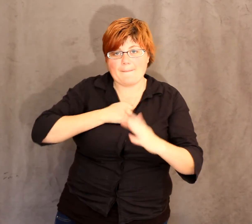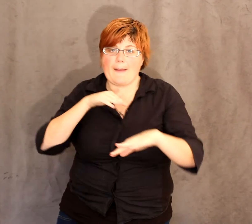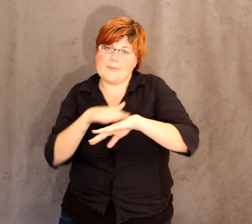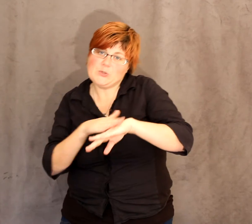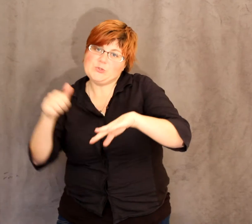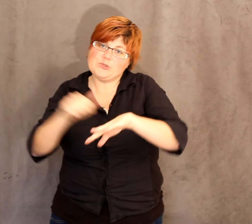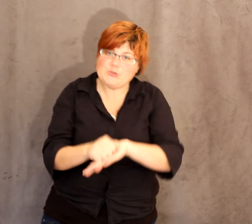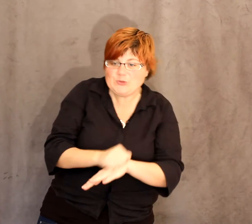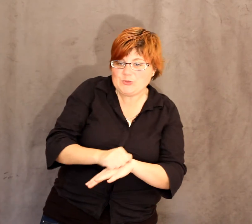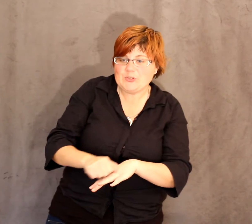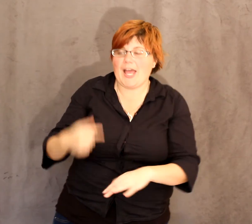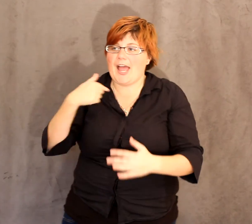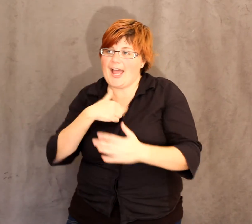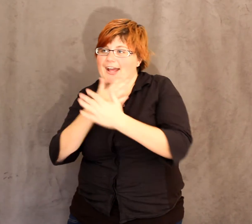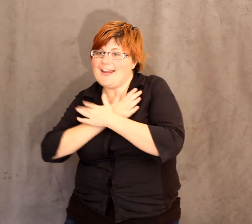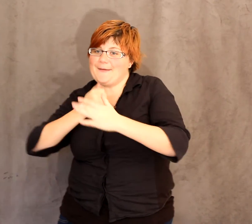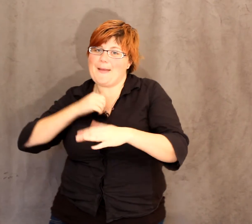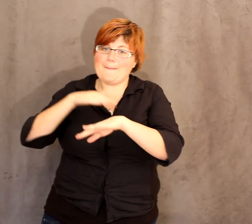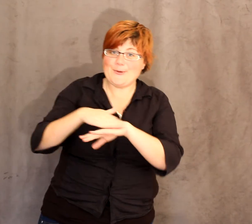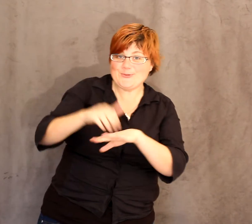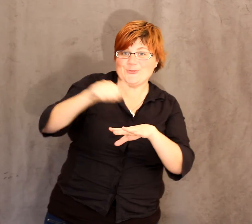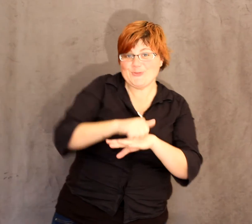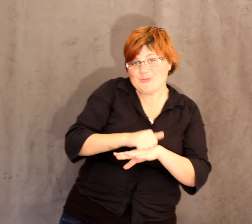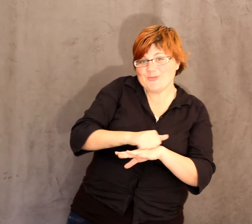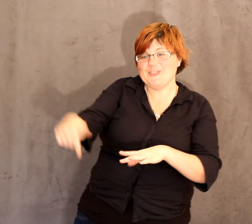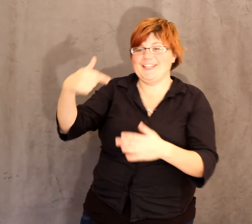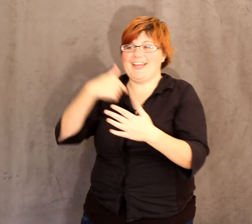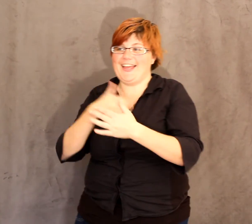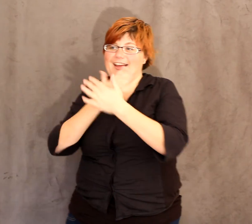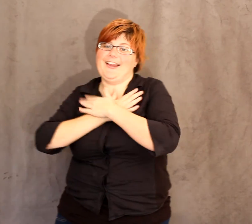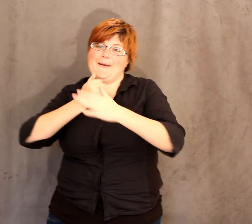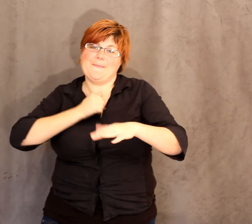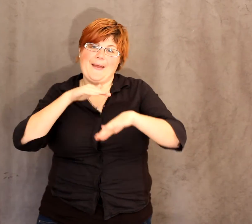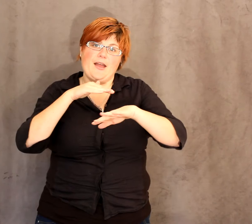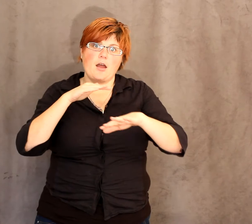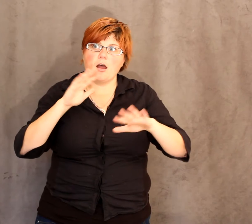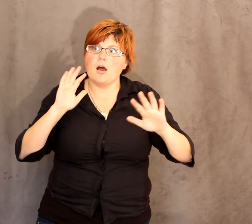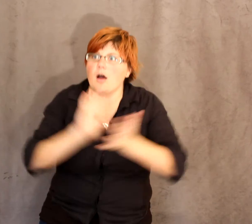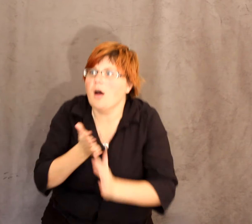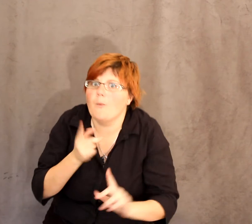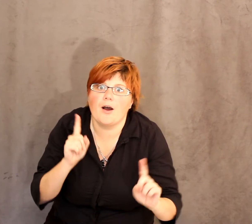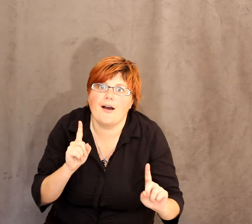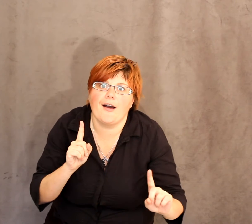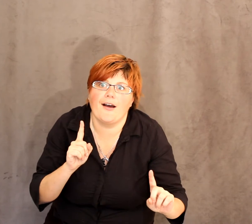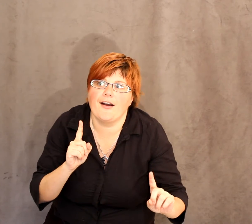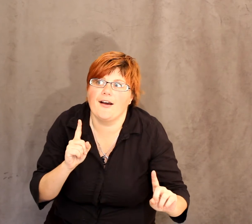my blue shoes. I love my blue shoes. I love.